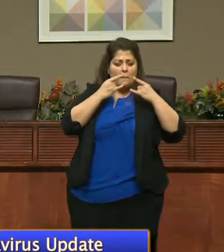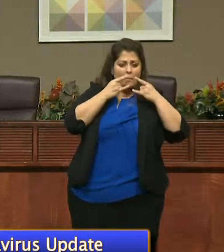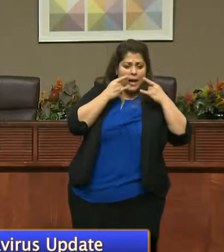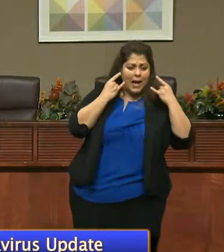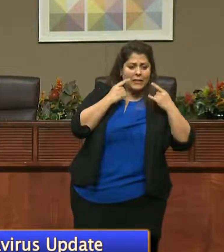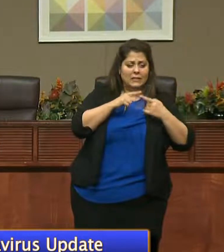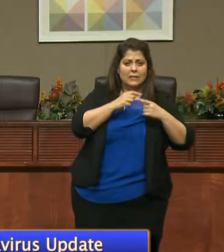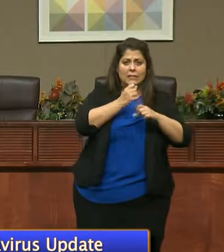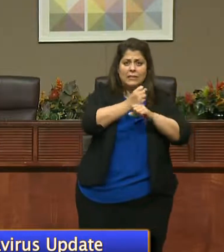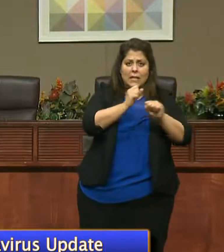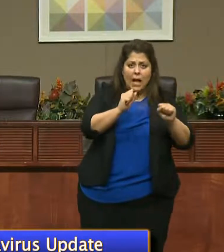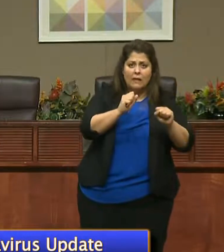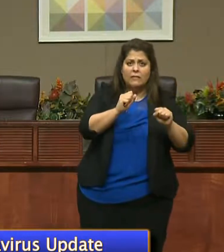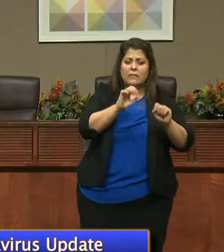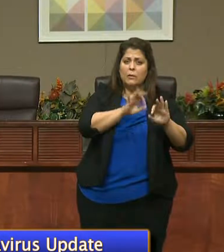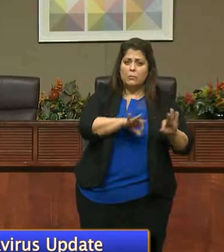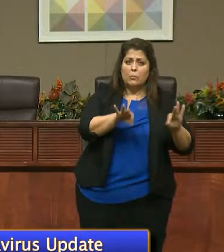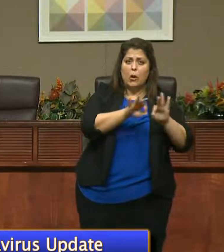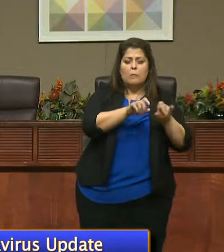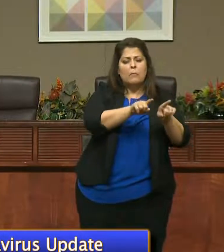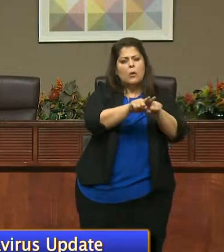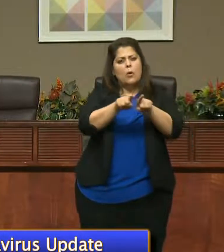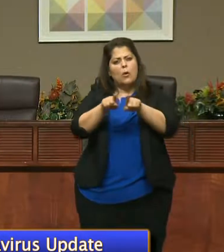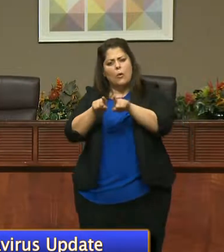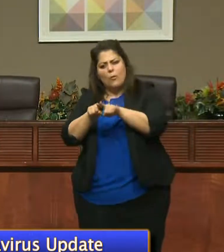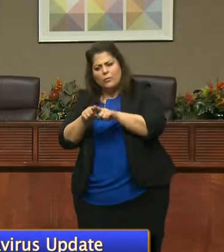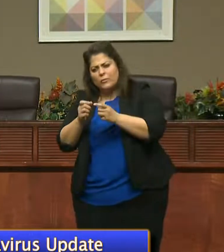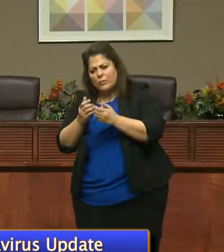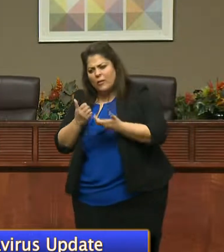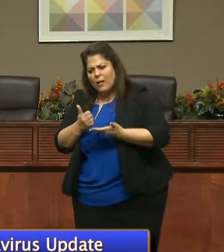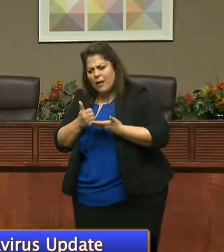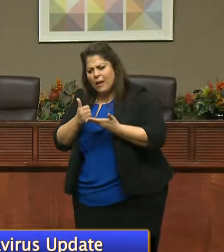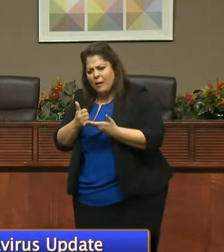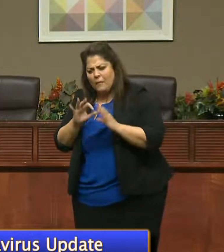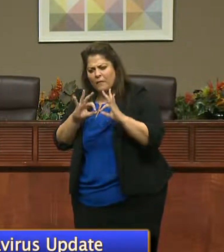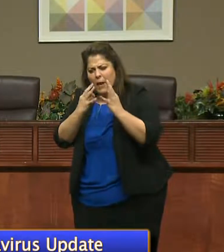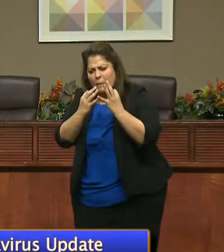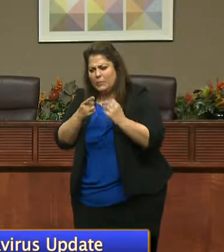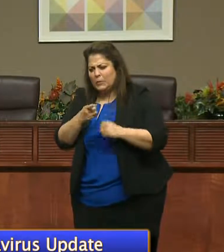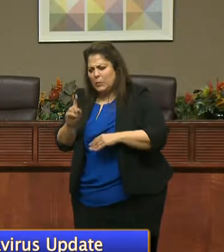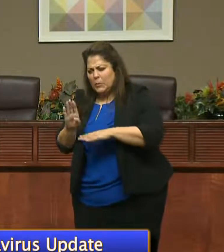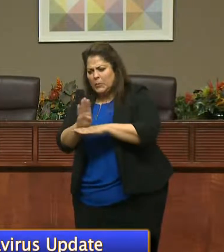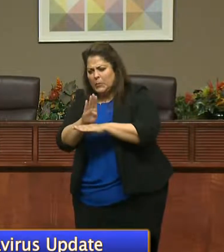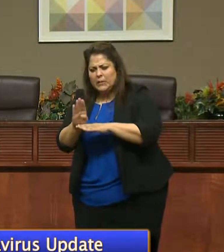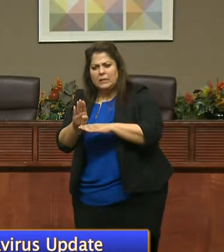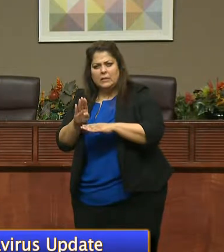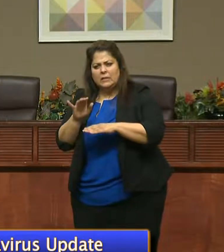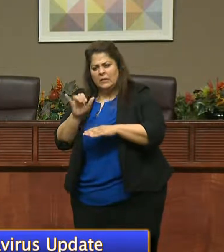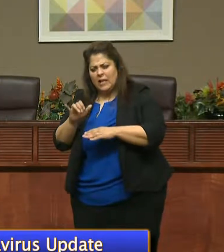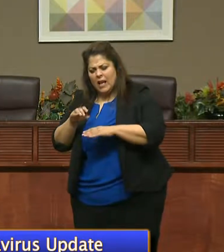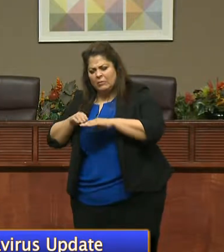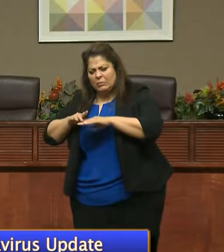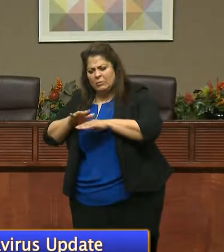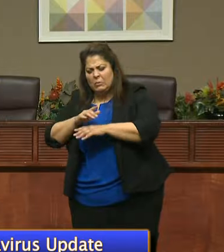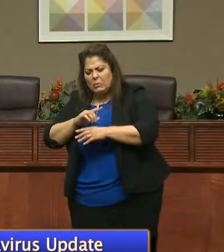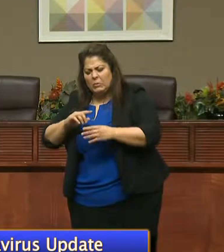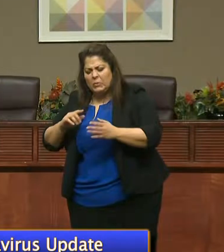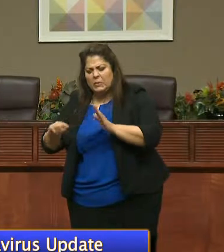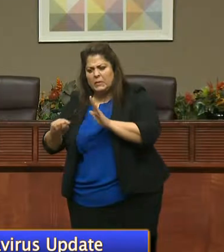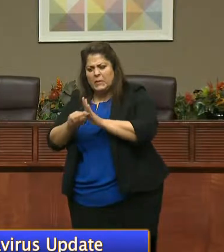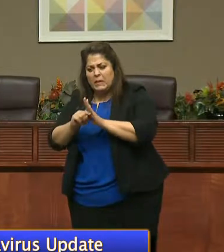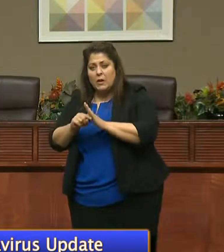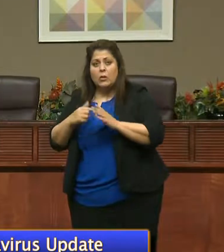also continuing to help our families and businesses who have been impacted. Today I'm announcing that the city is providing another